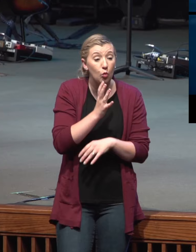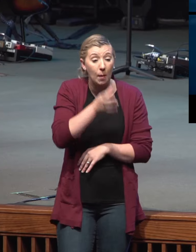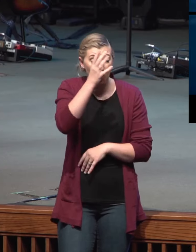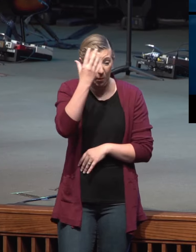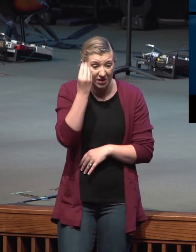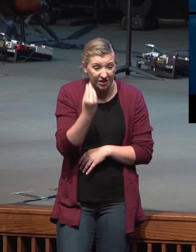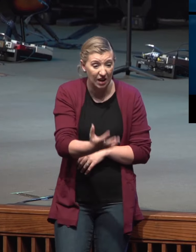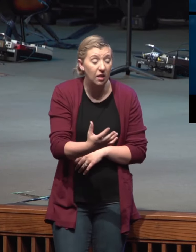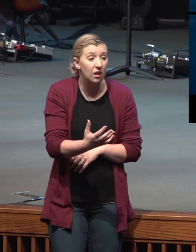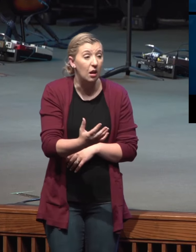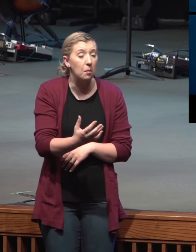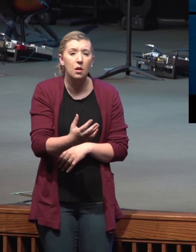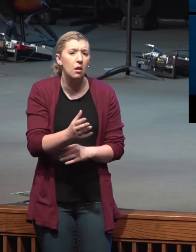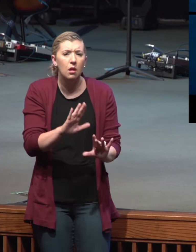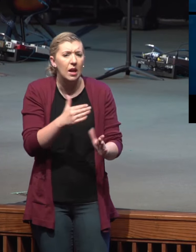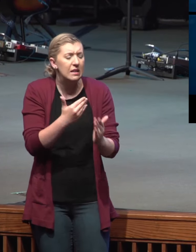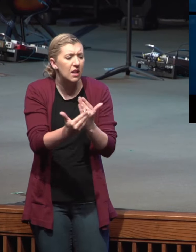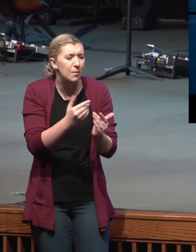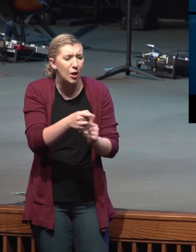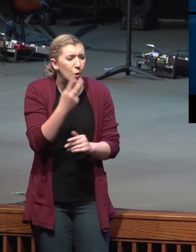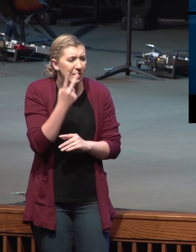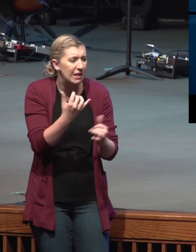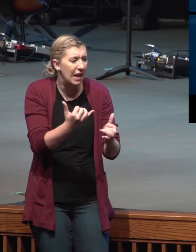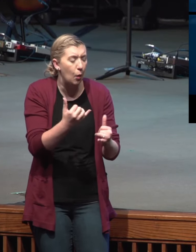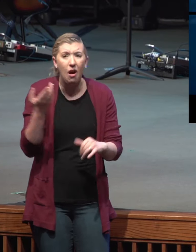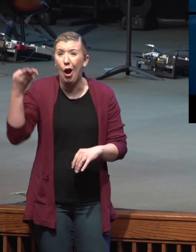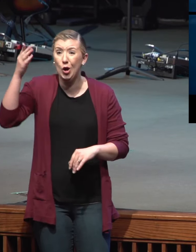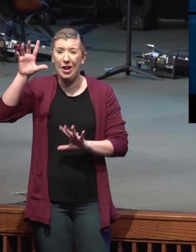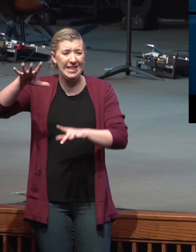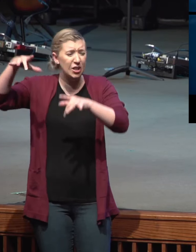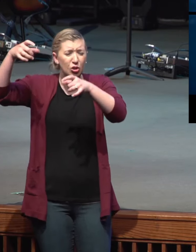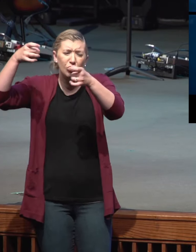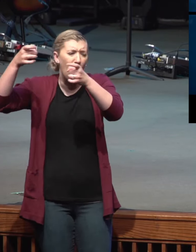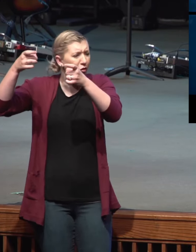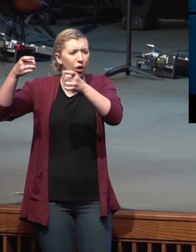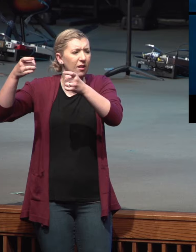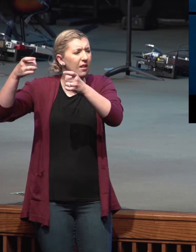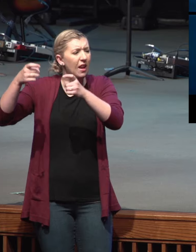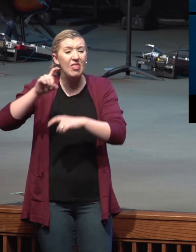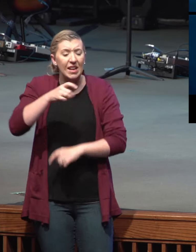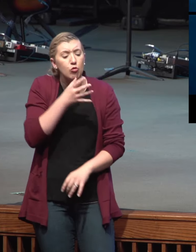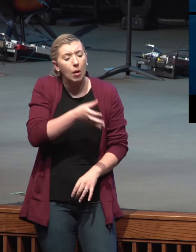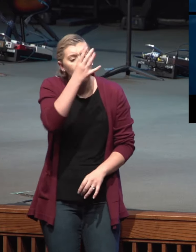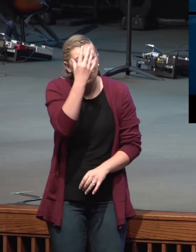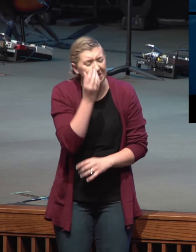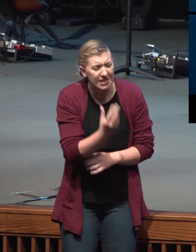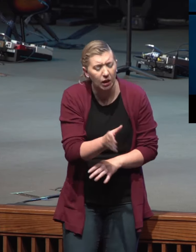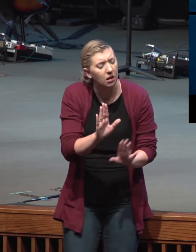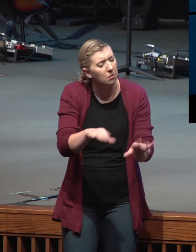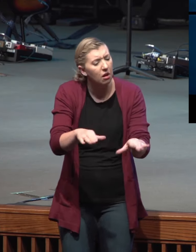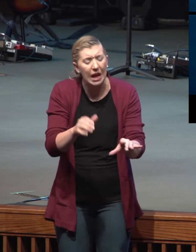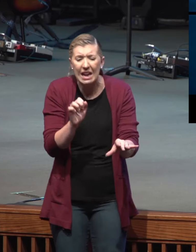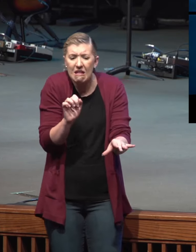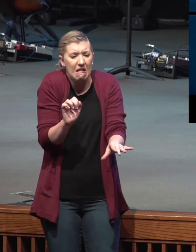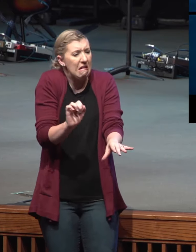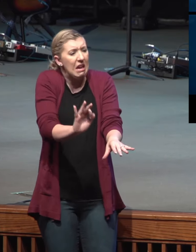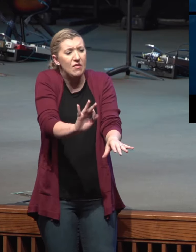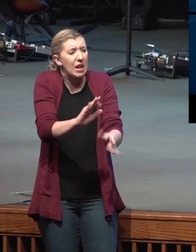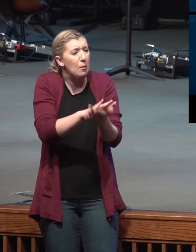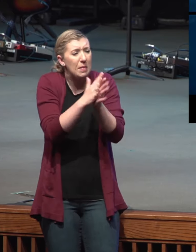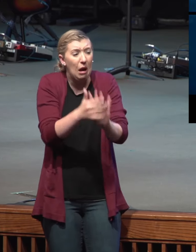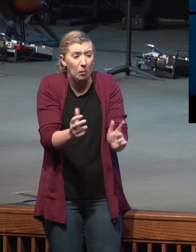them that it doesn't matter what you see, our God is sovereign. They need grandma and grandpa telling them, even if it